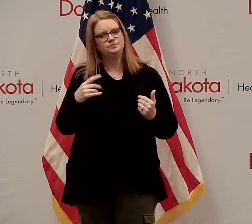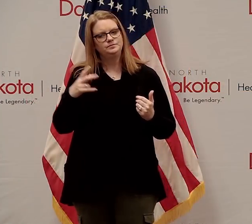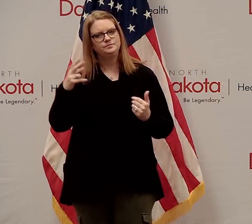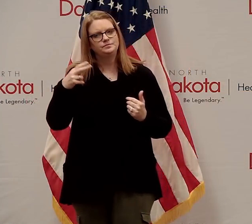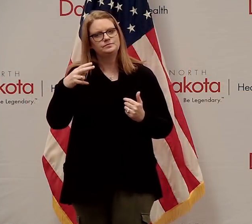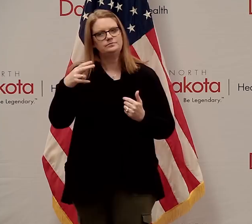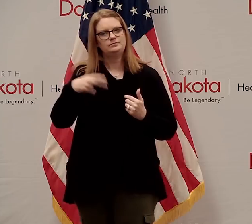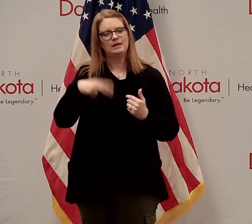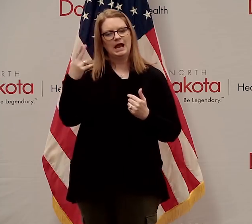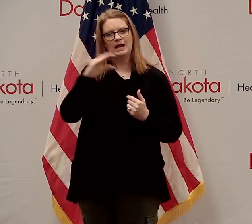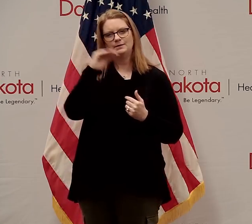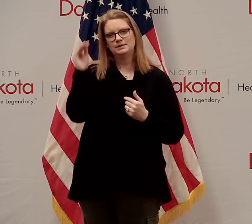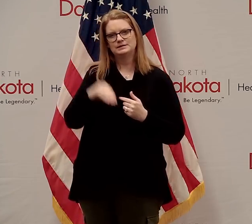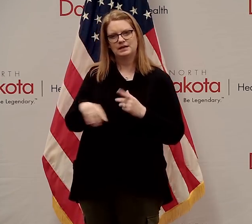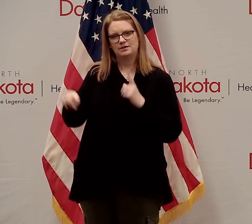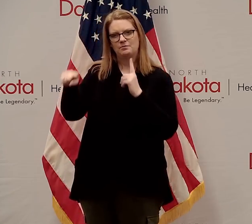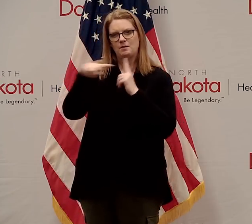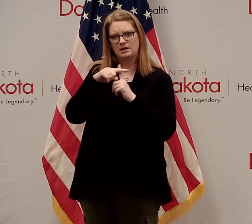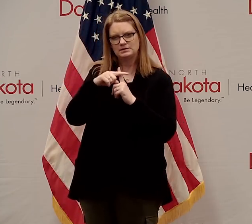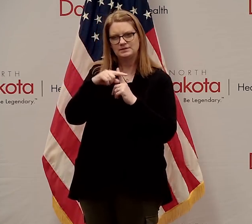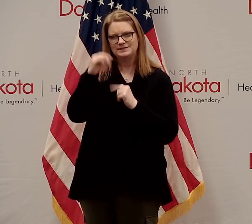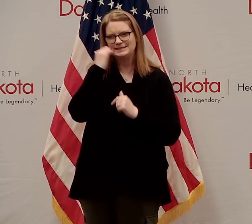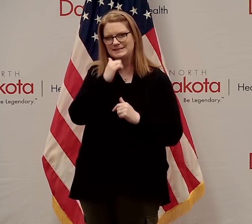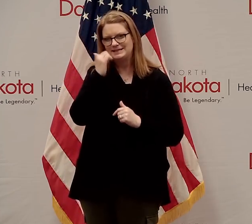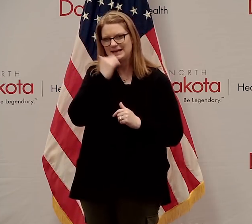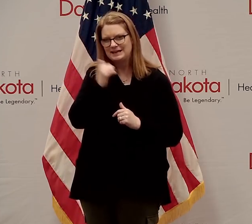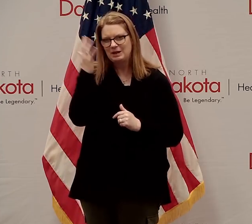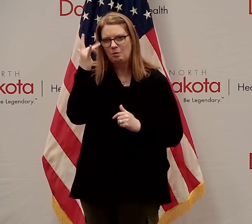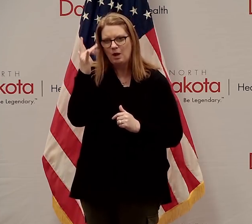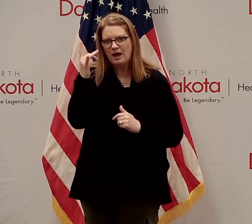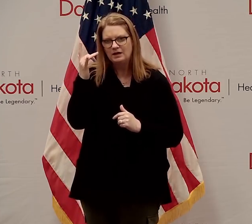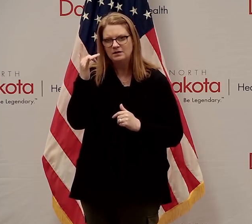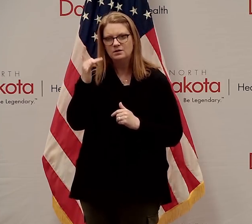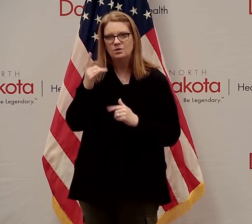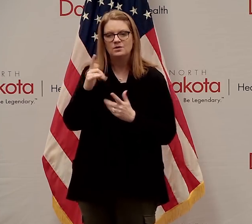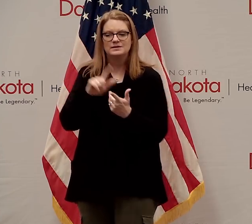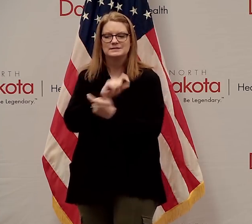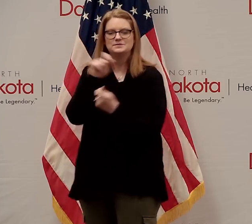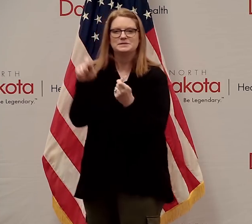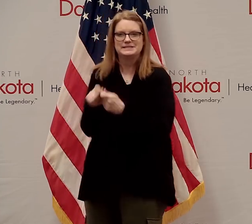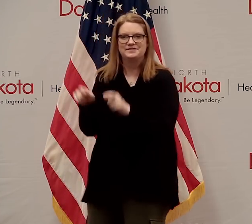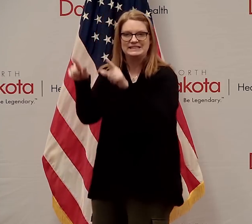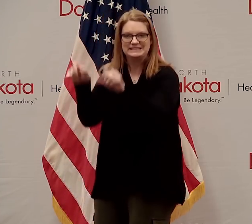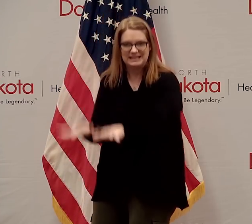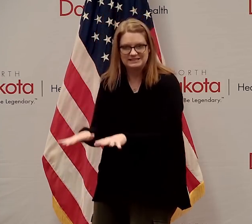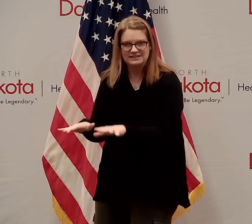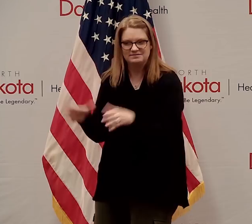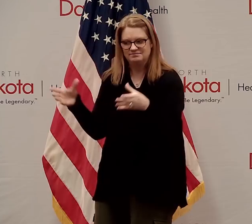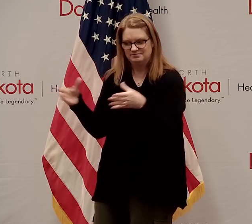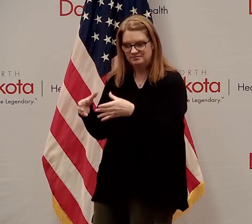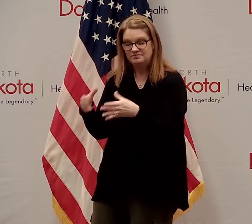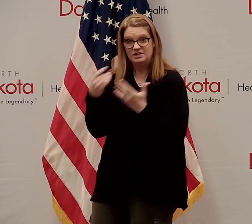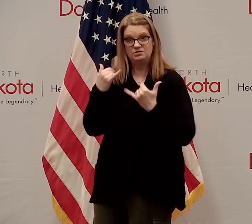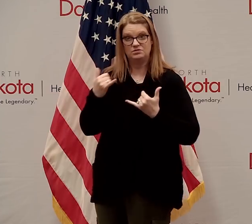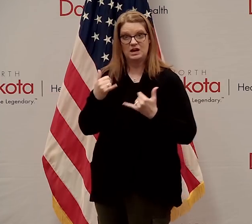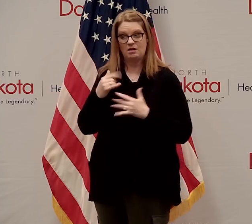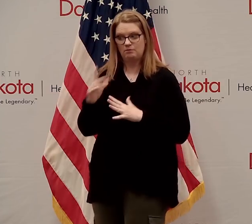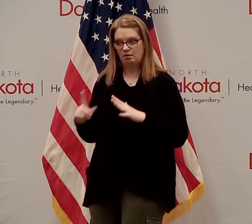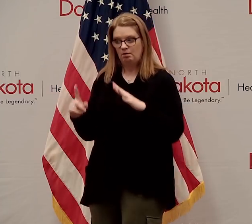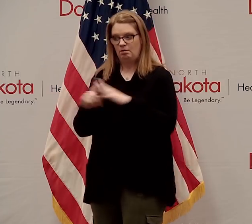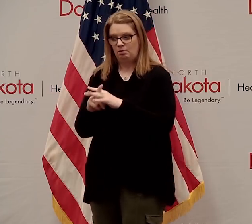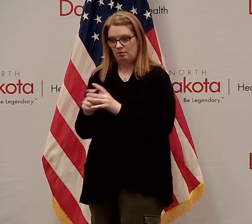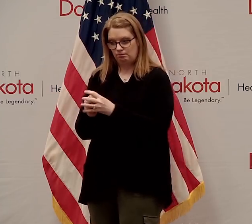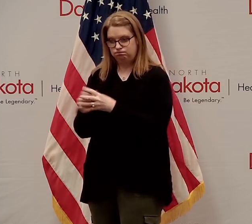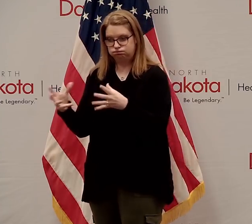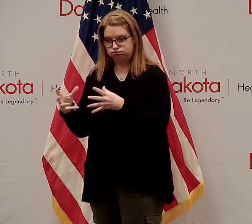of positives each day because of our targeted testing. When we have found an outbreak now, whether it's